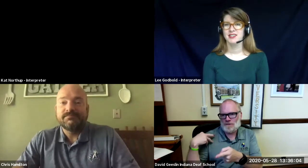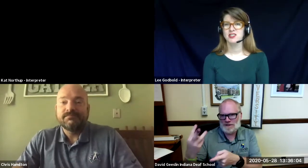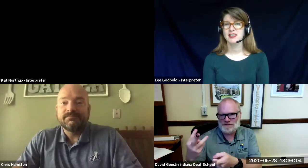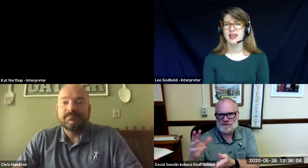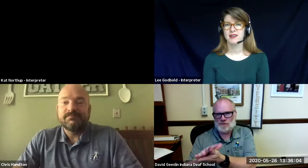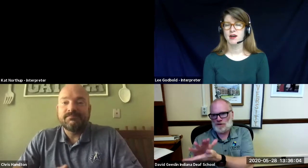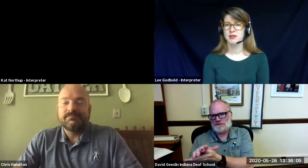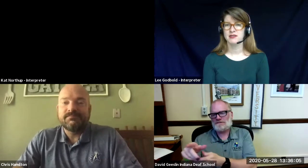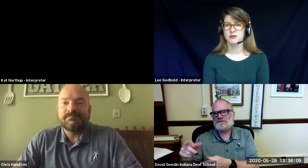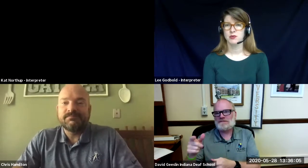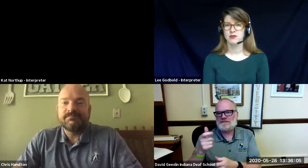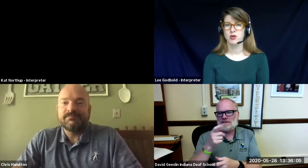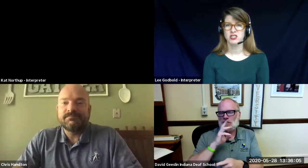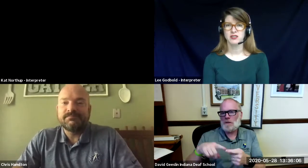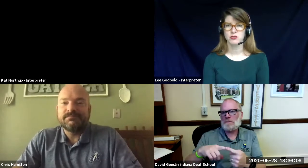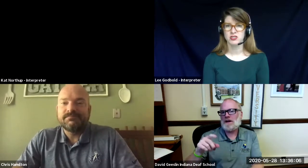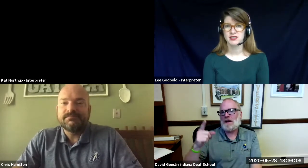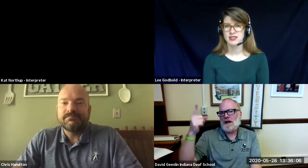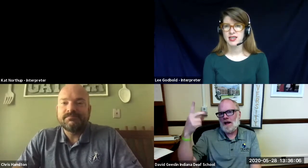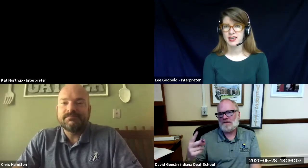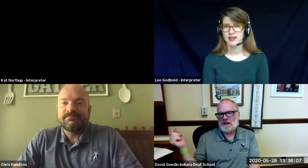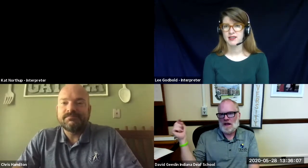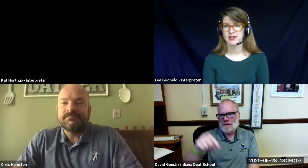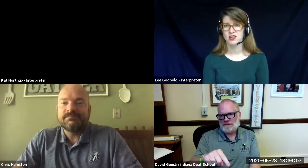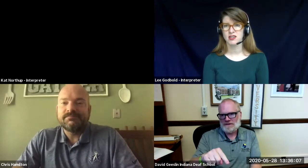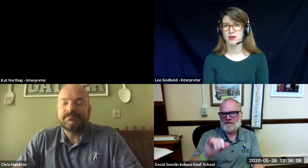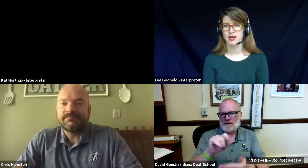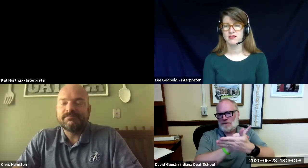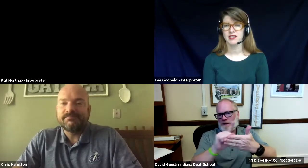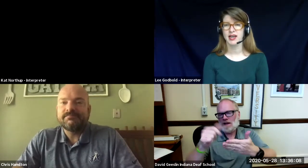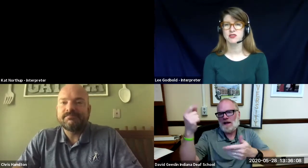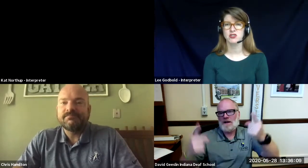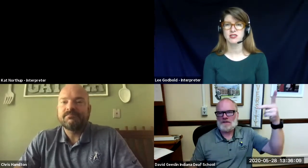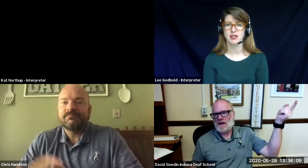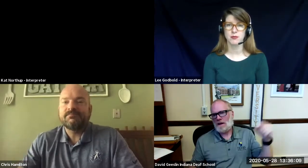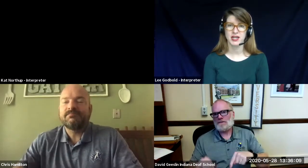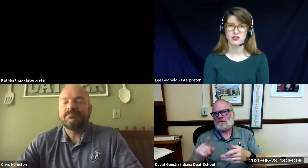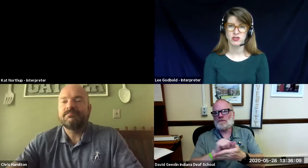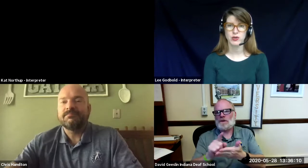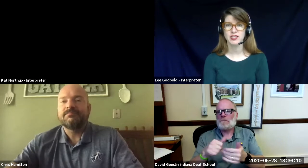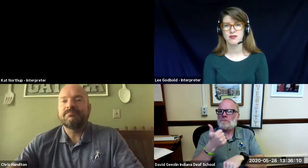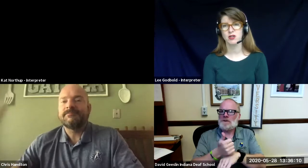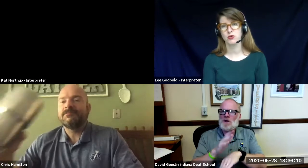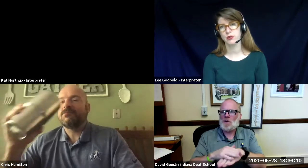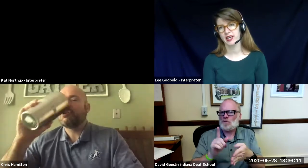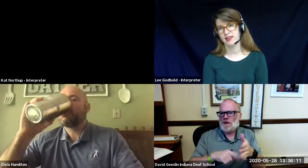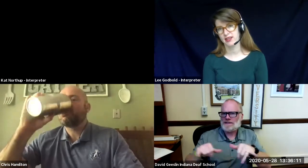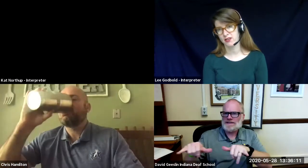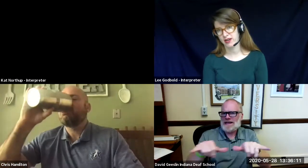Just to add a comment to what Washington was just saying in talking about half students coming back during the week and the following week, the other